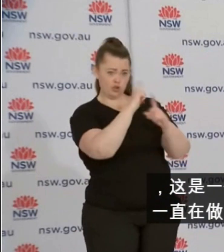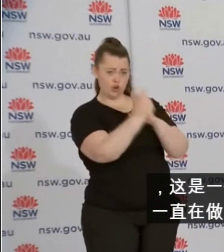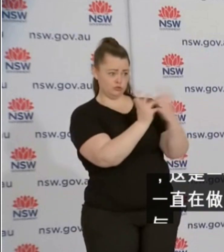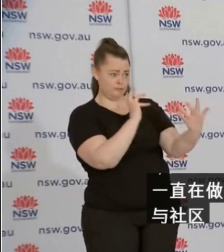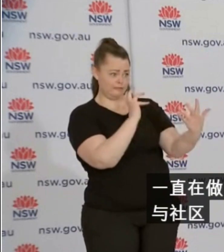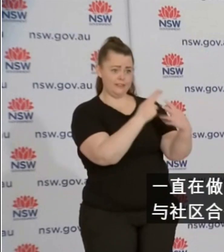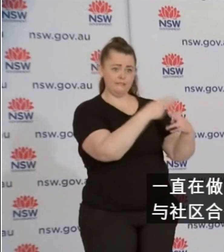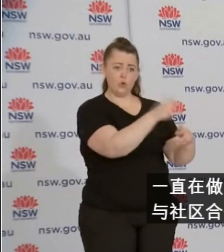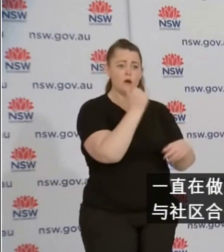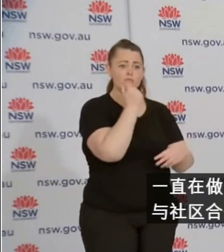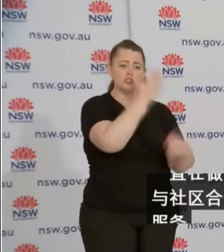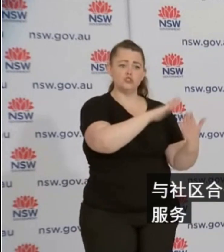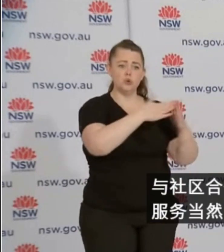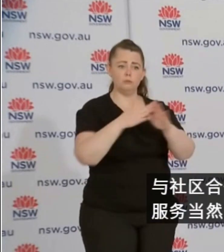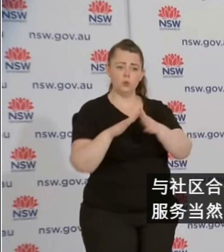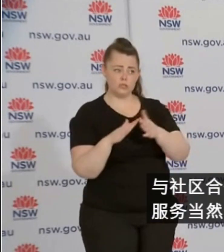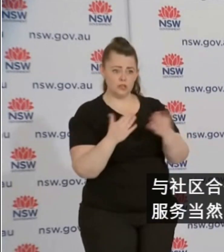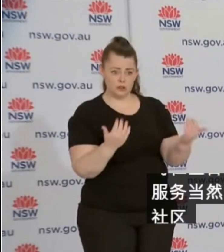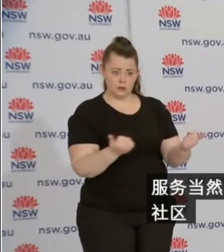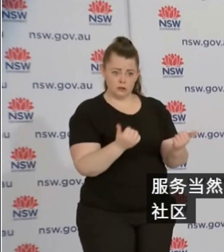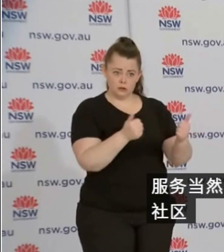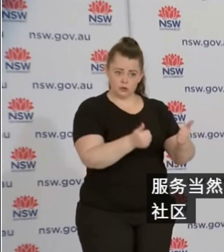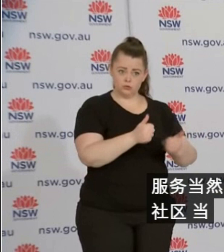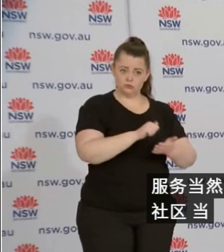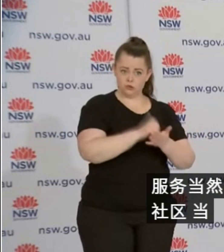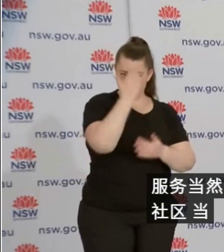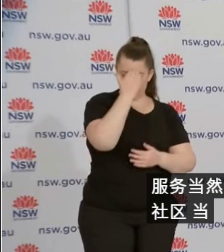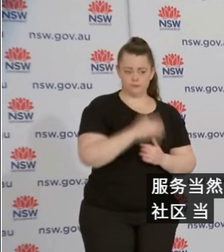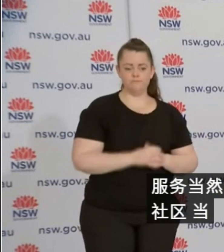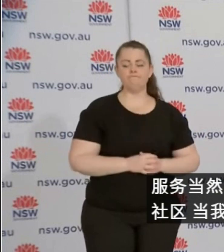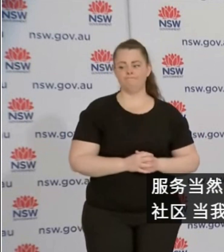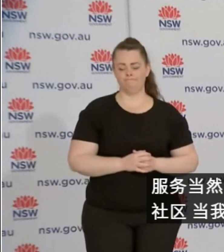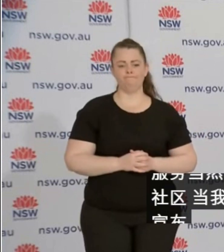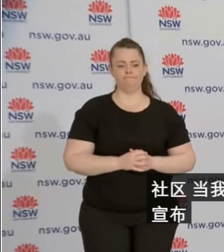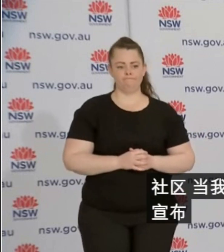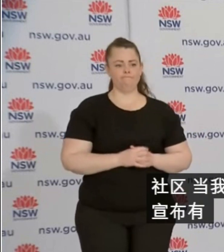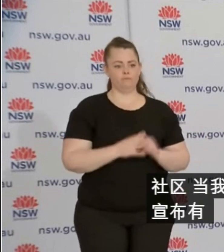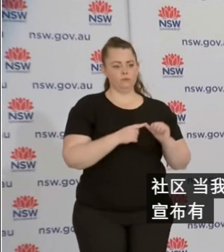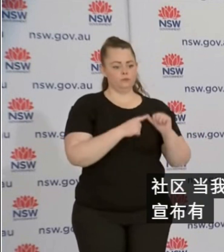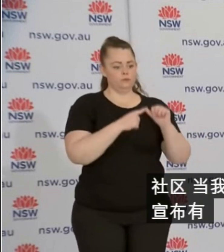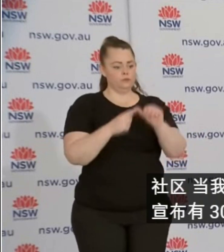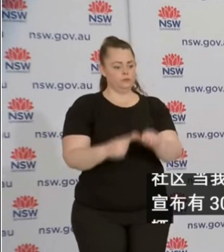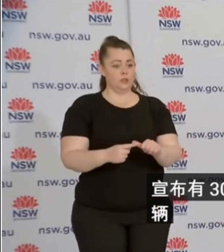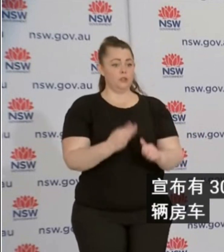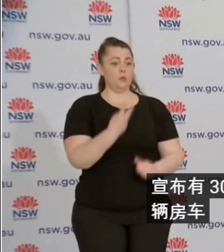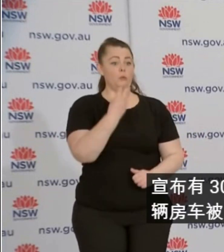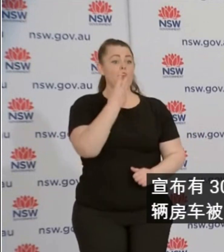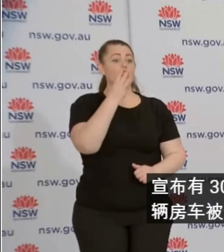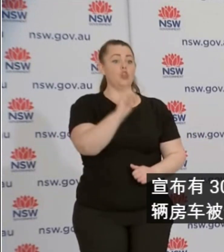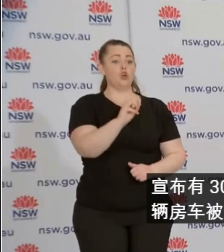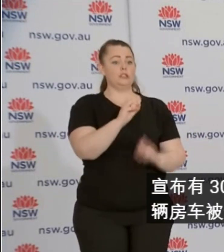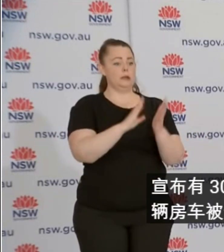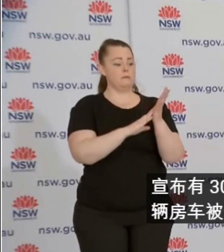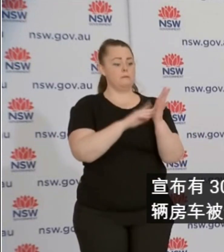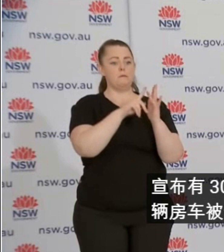been working with the community. We've got the local health service, of course, we've got the community on side. When I announced that there were 30 motorhomes being deployed